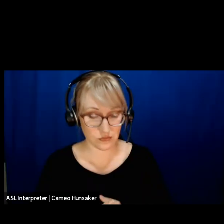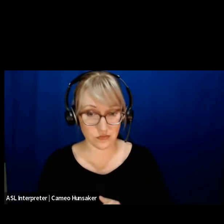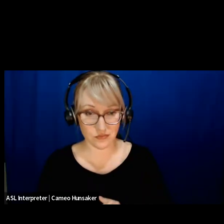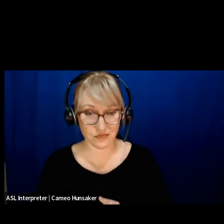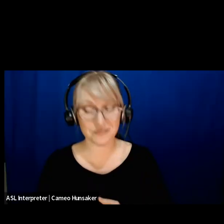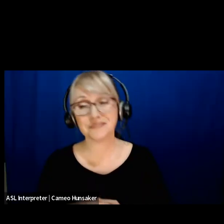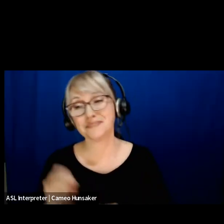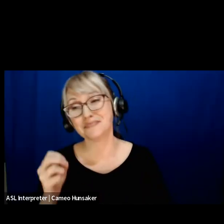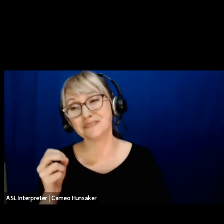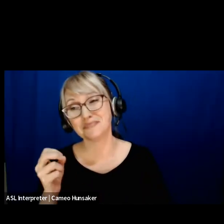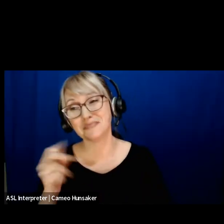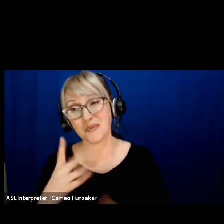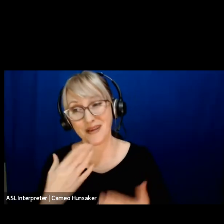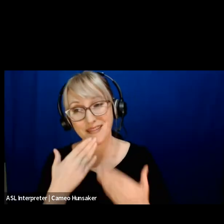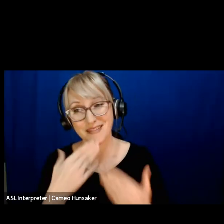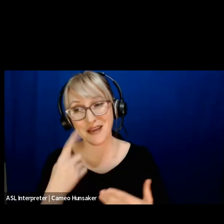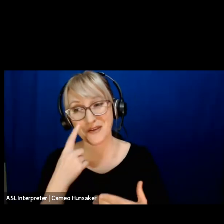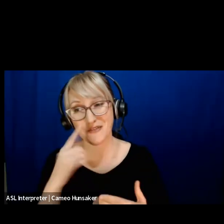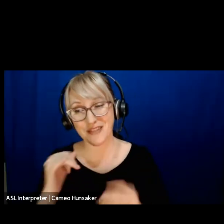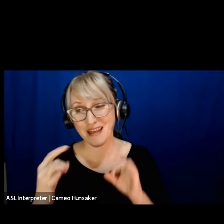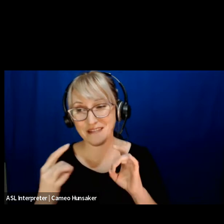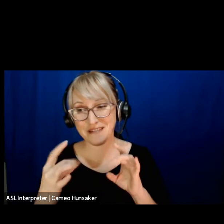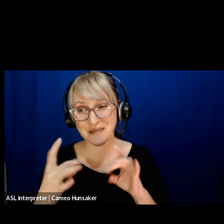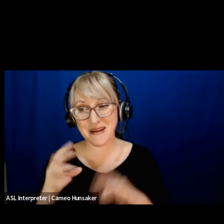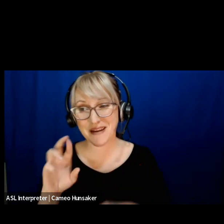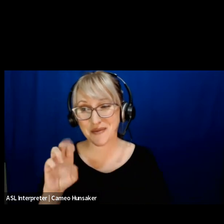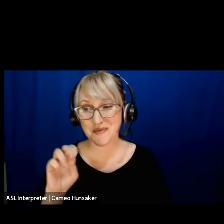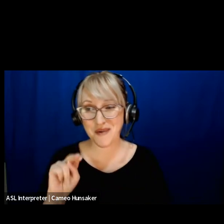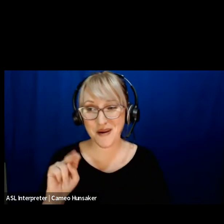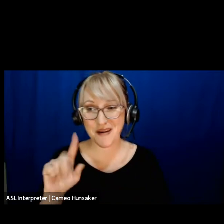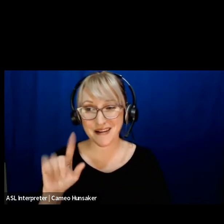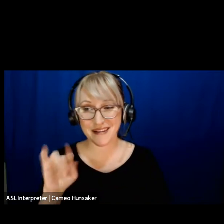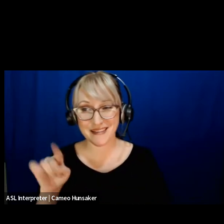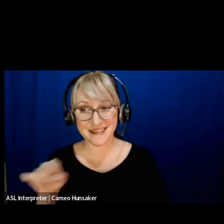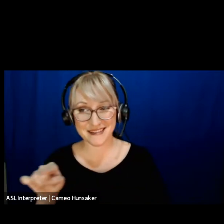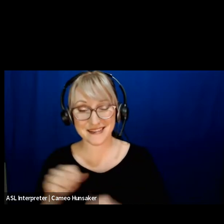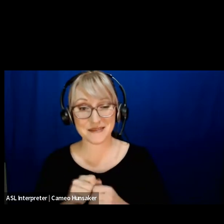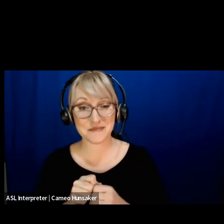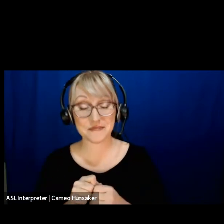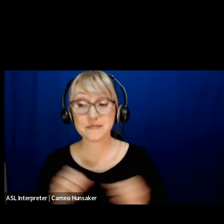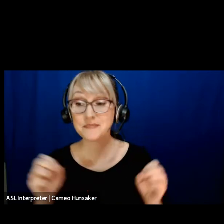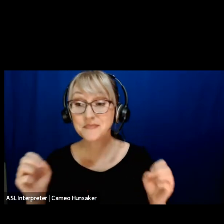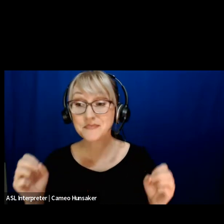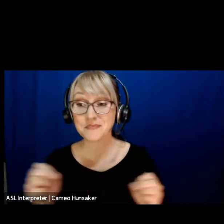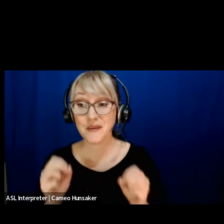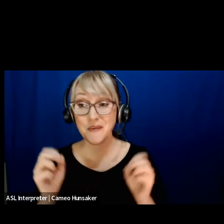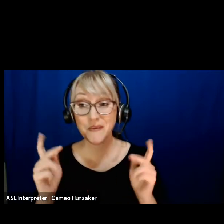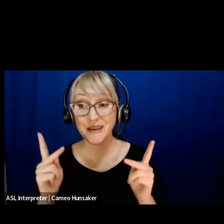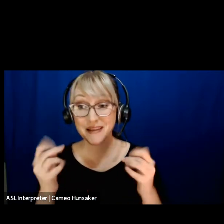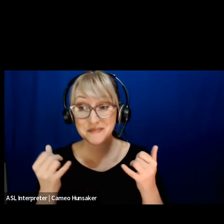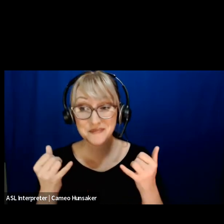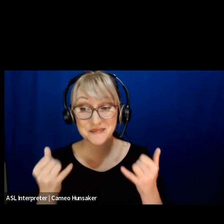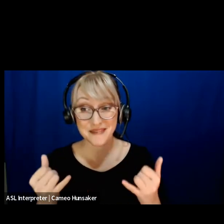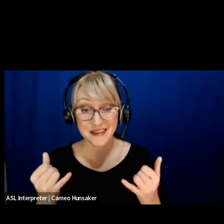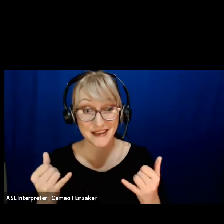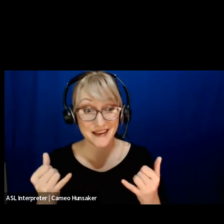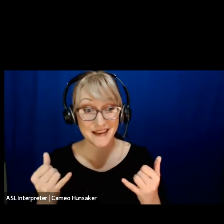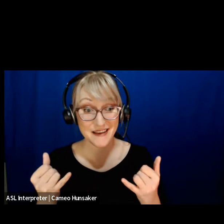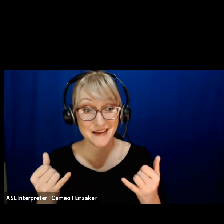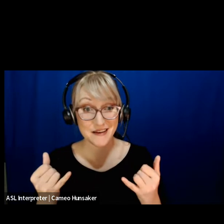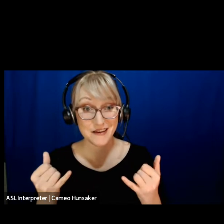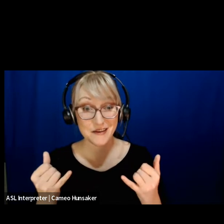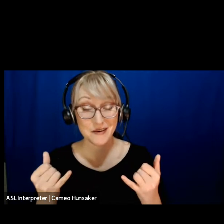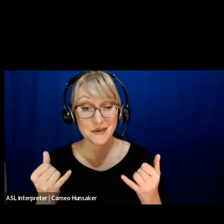Okay, thank you for that helpful feedback, Ron and Liz. Okay, what I'd like to do next is